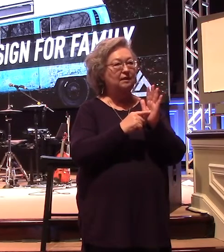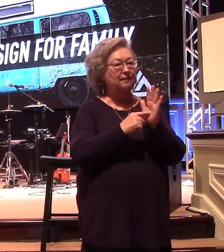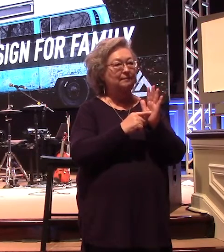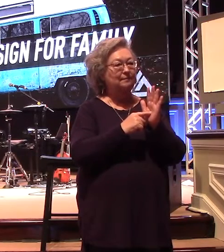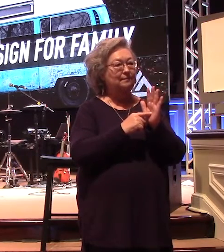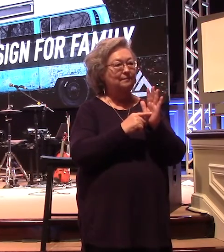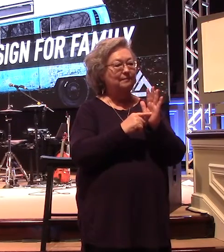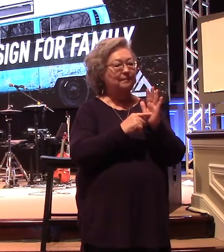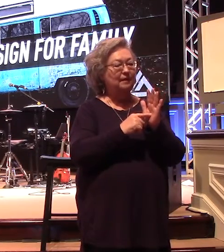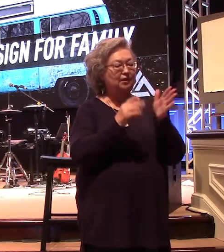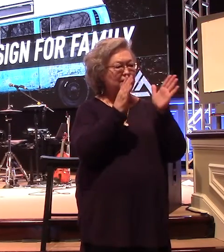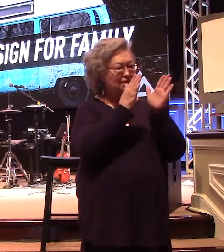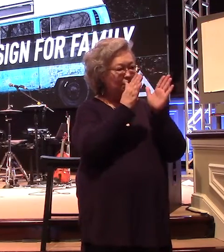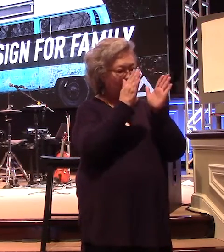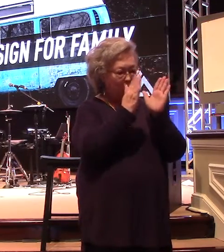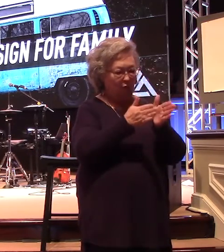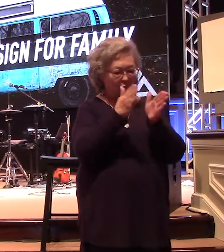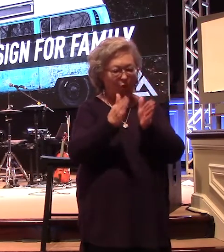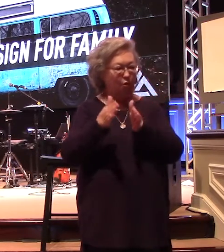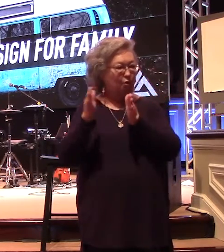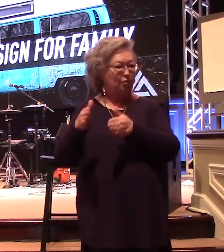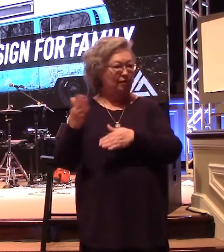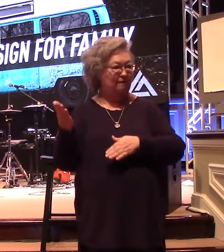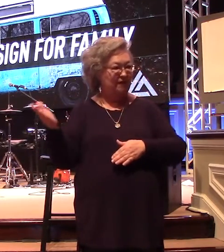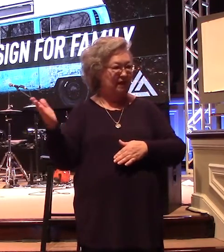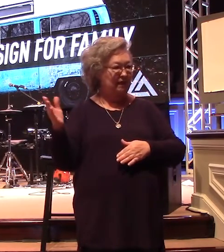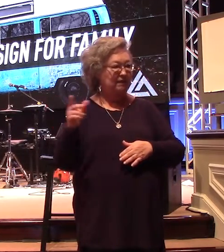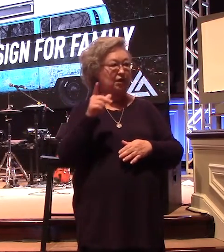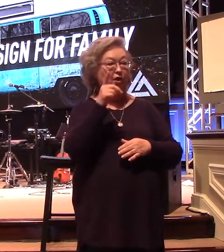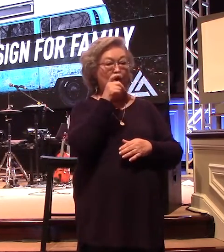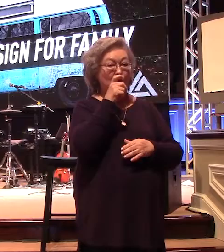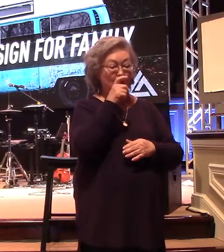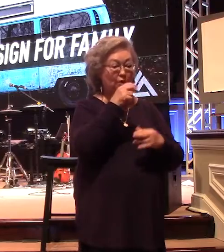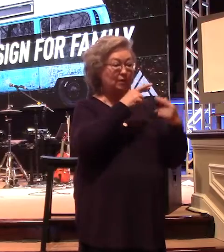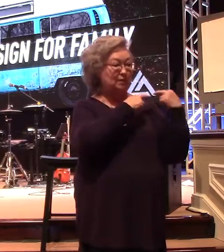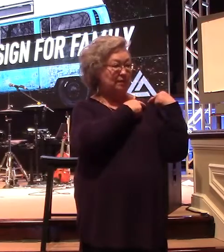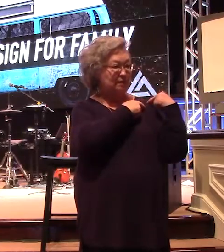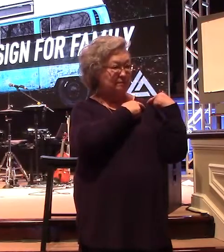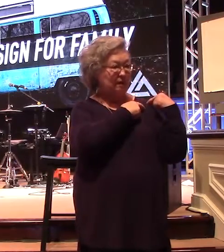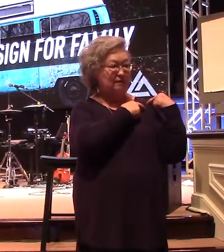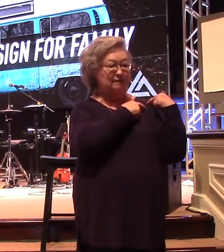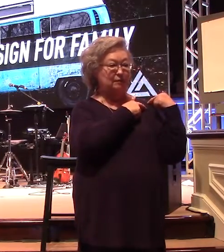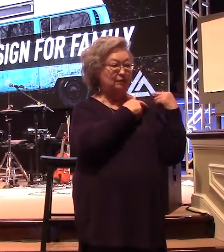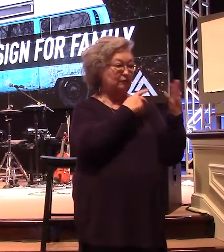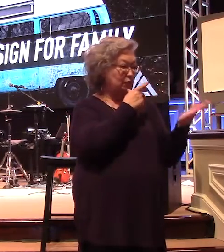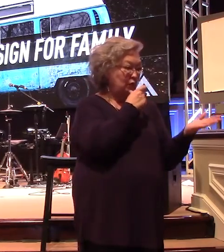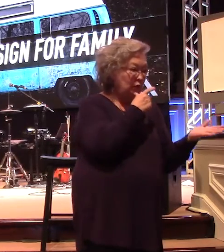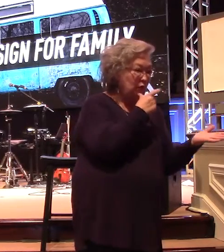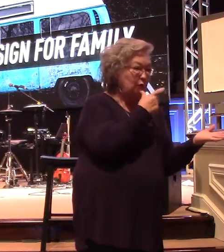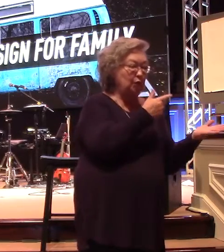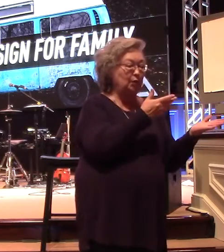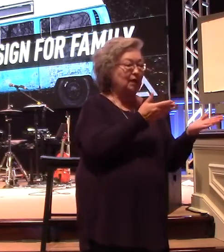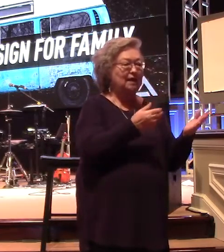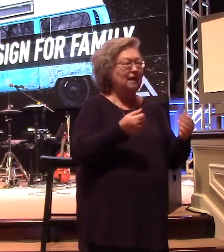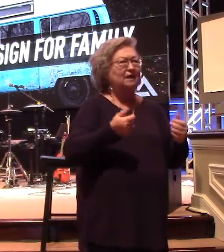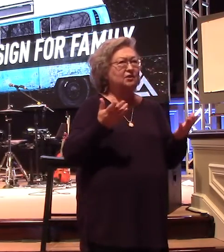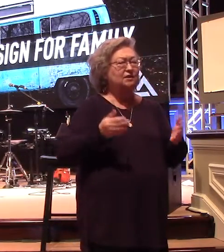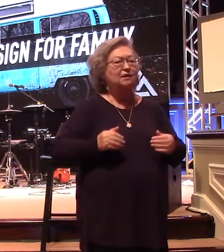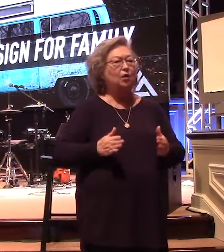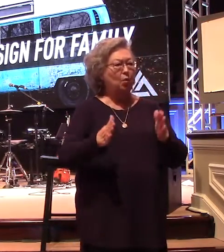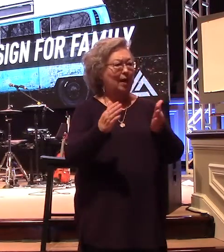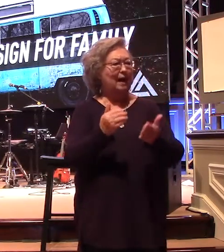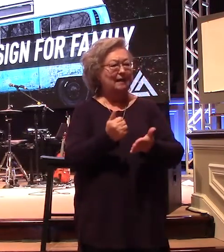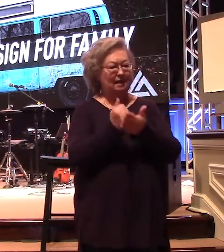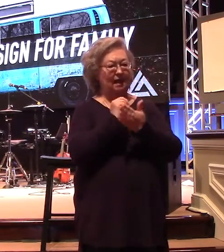effectively and efficiently, knowing who answers to whom and how I get things taken care of. And it's just a way to help us